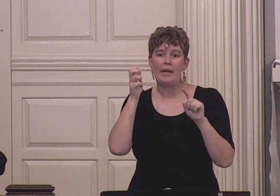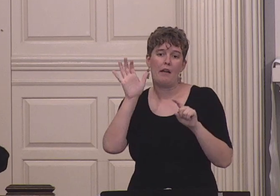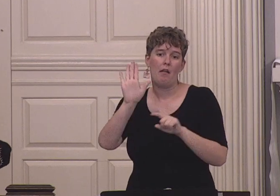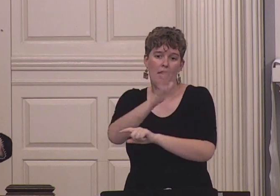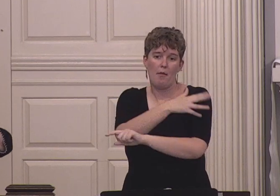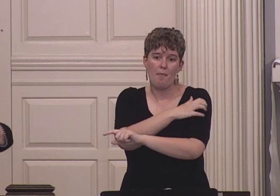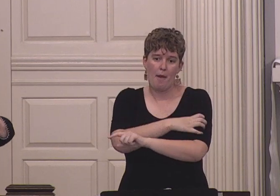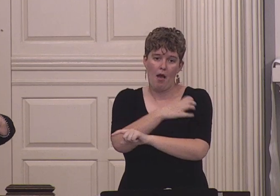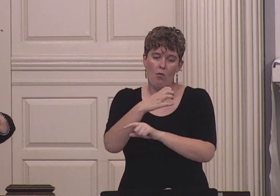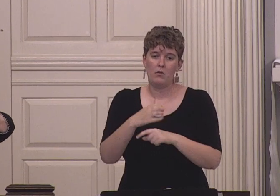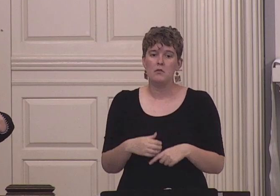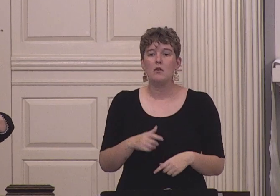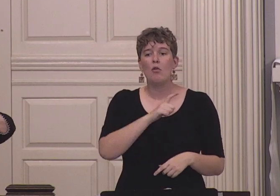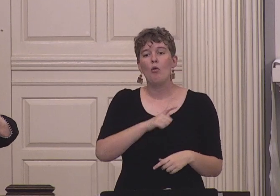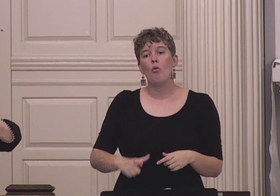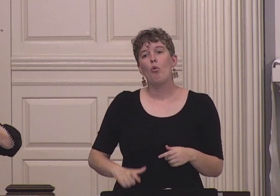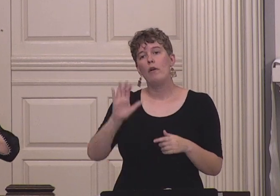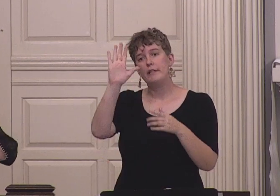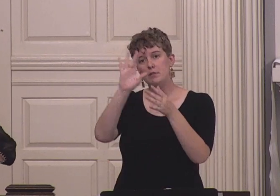Lord.